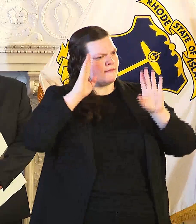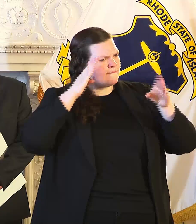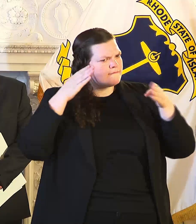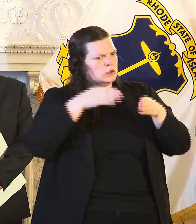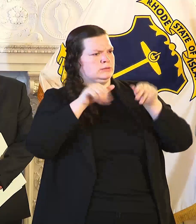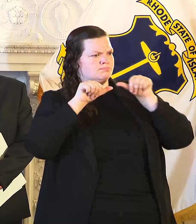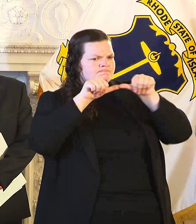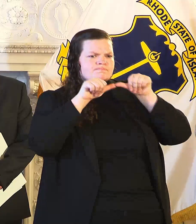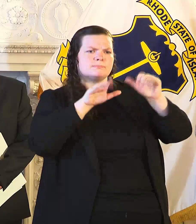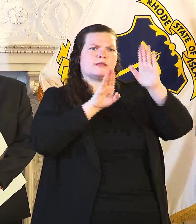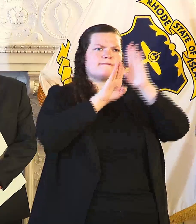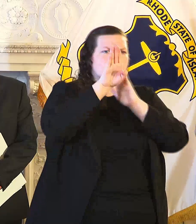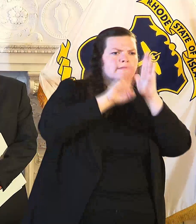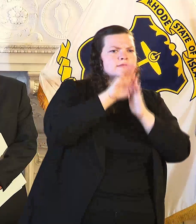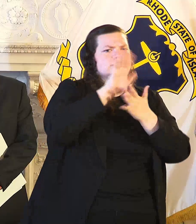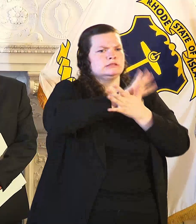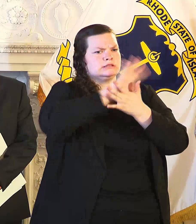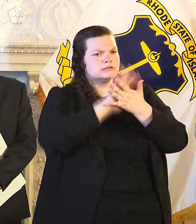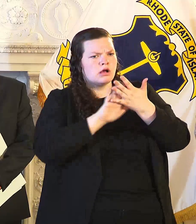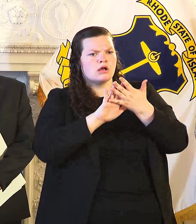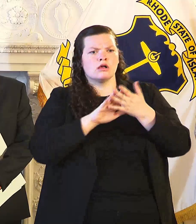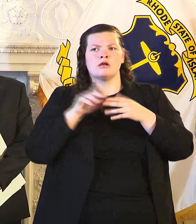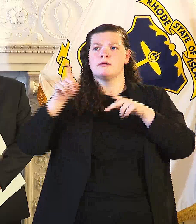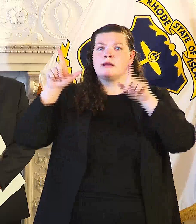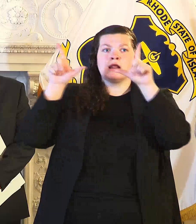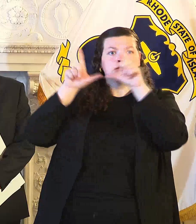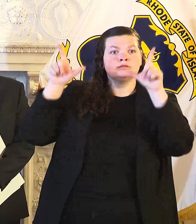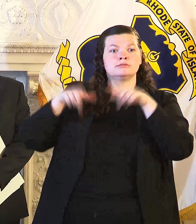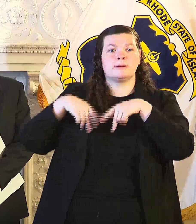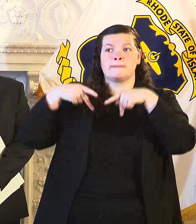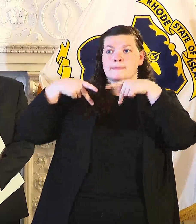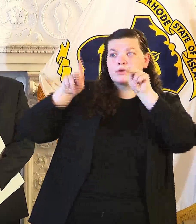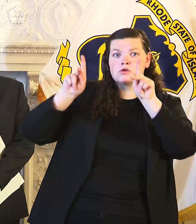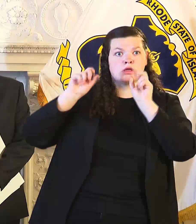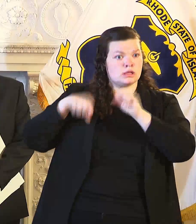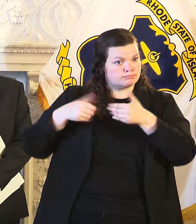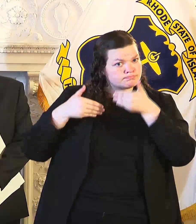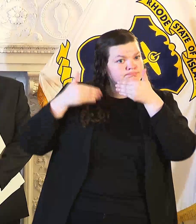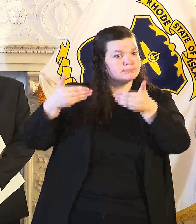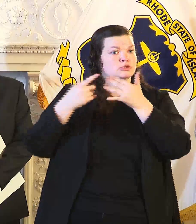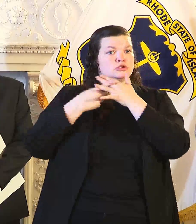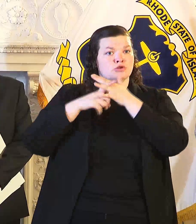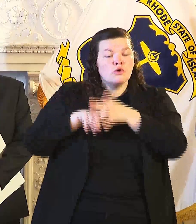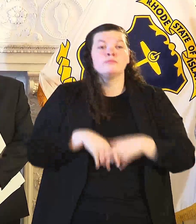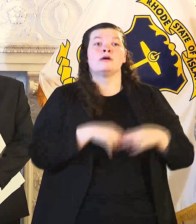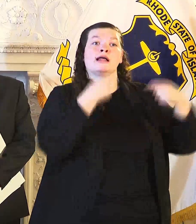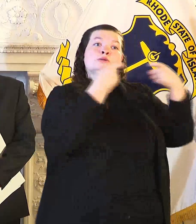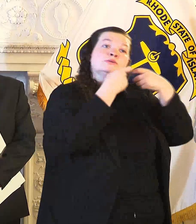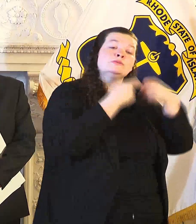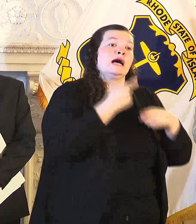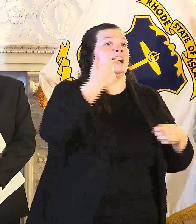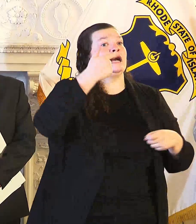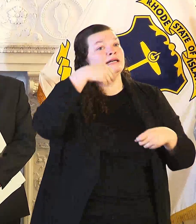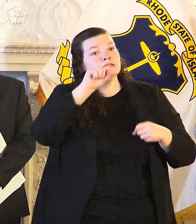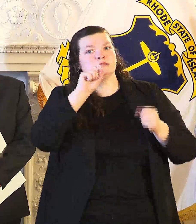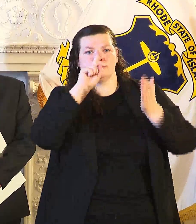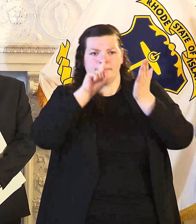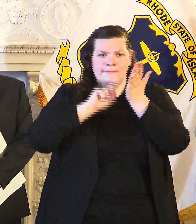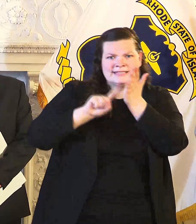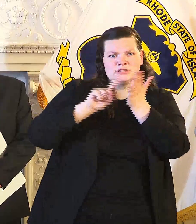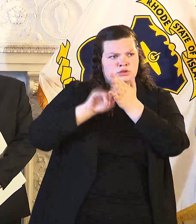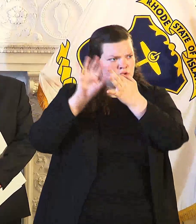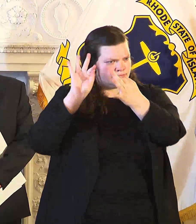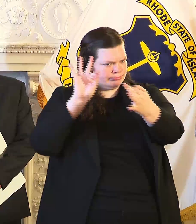acquire permits, address utility conflicts and issues. There will be real tangible work going on. We'll be assembling equipment, materials,